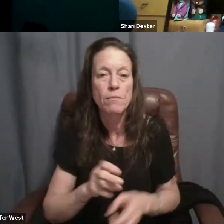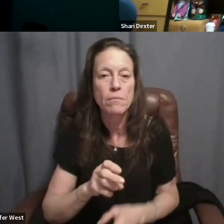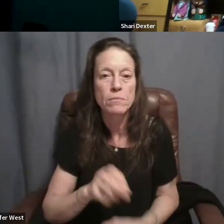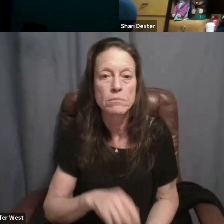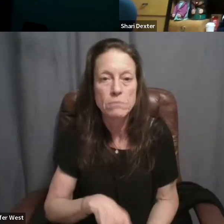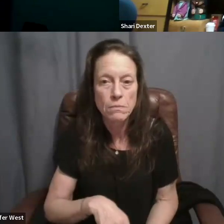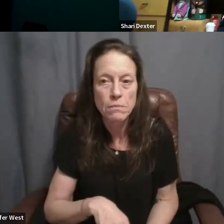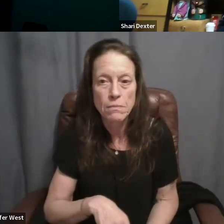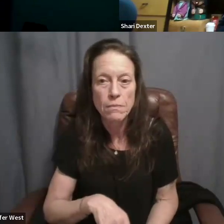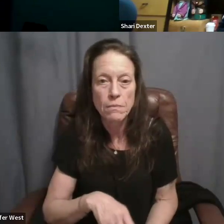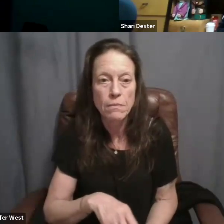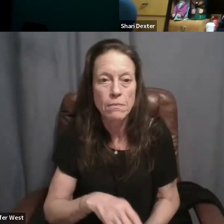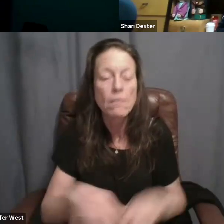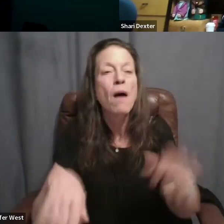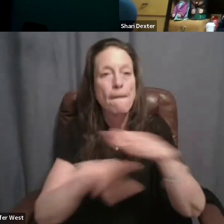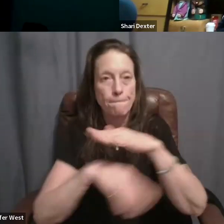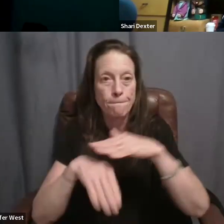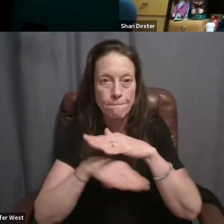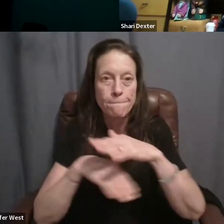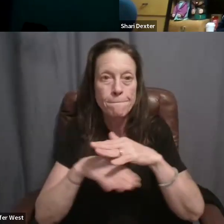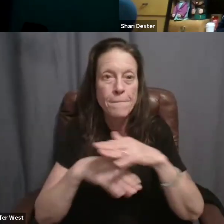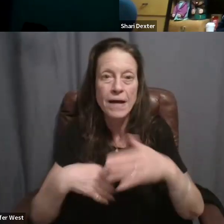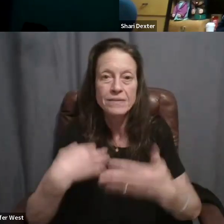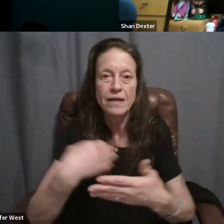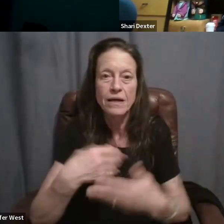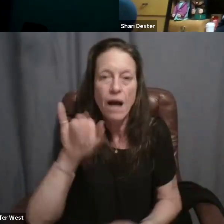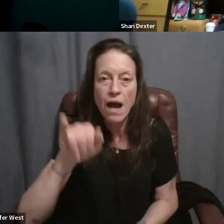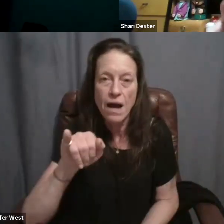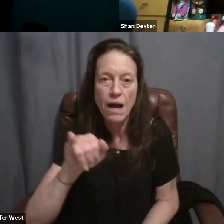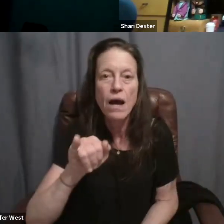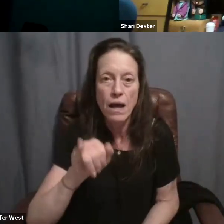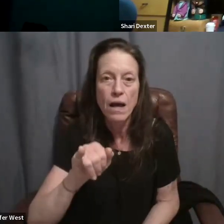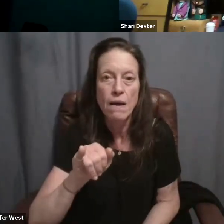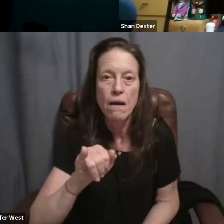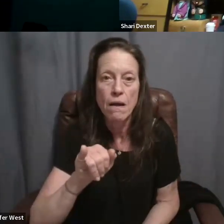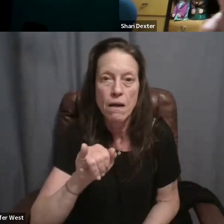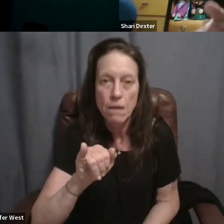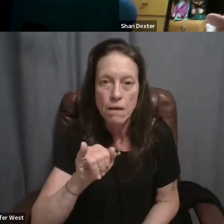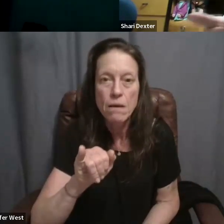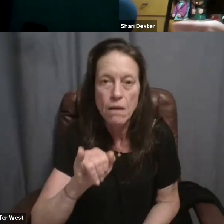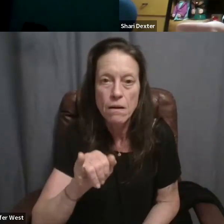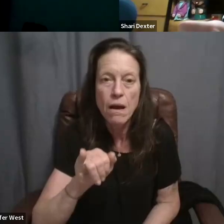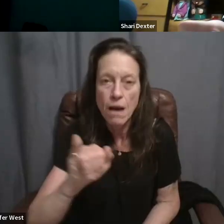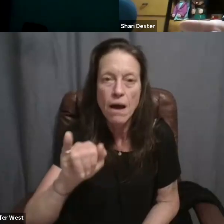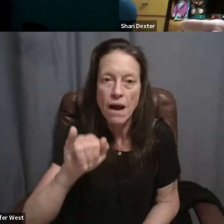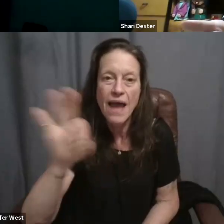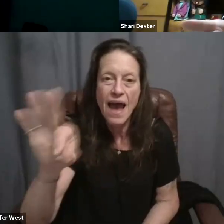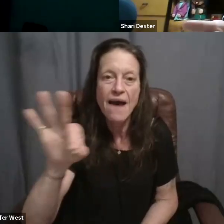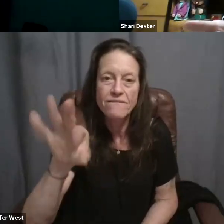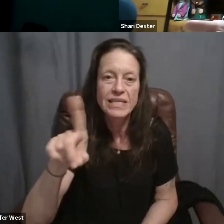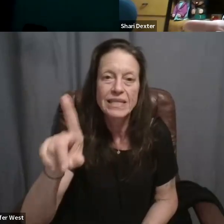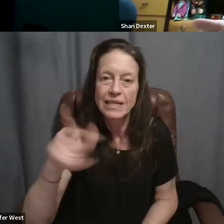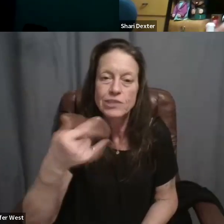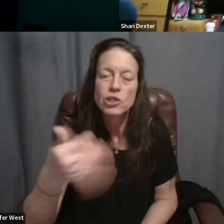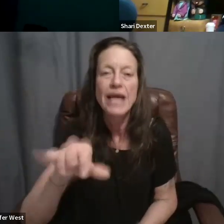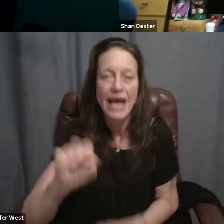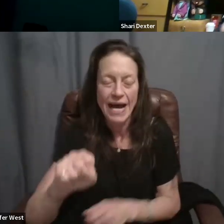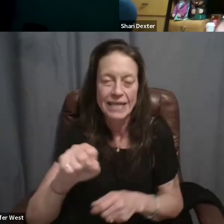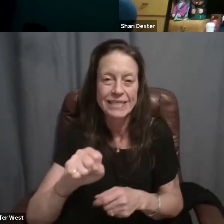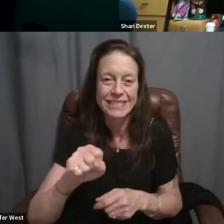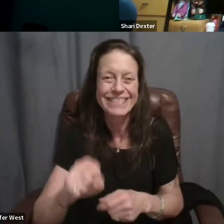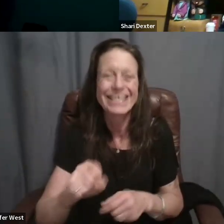has to do with basically a fund that's available to pay for different things, including different types of